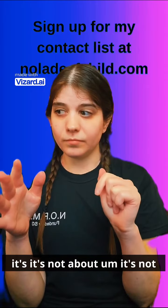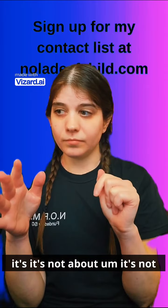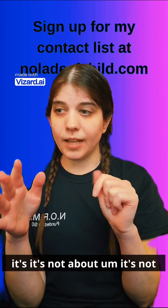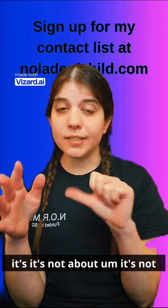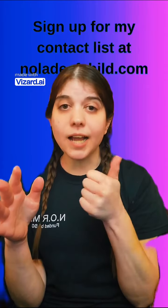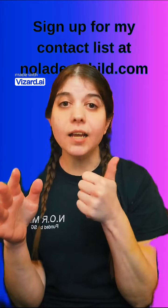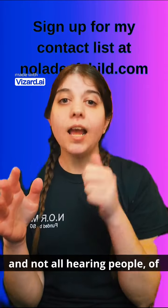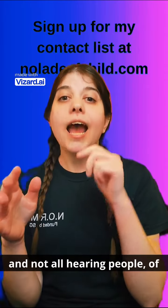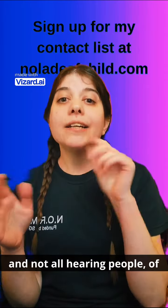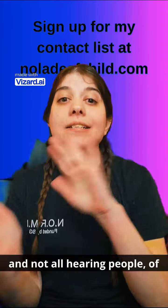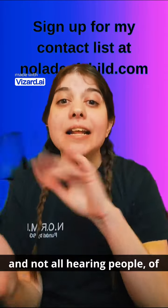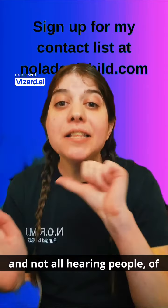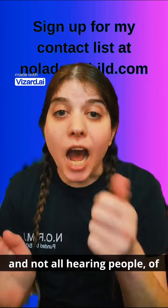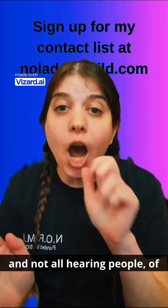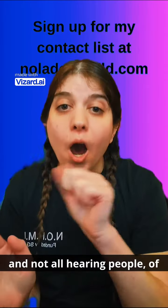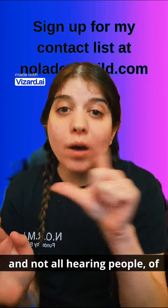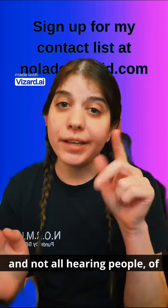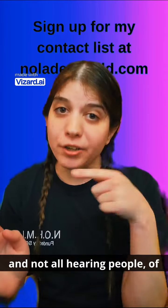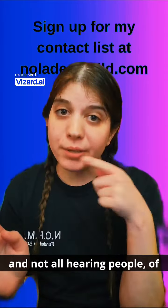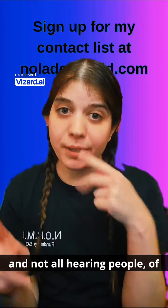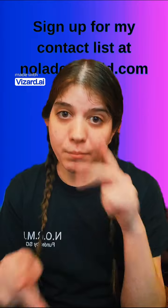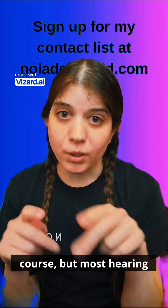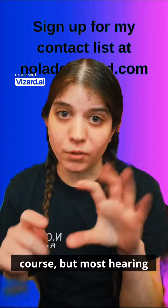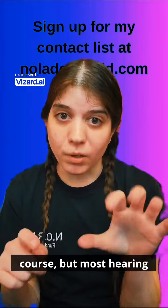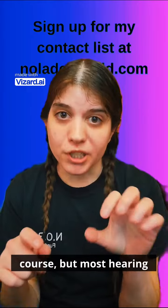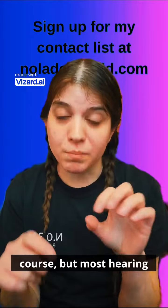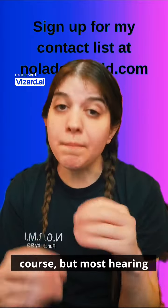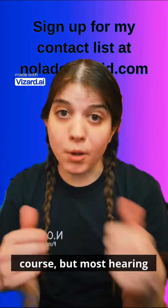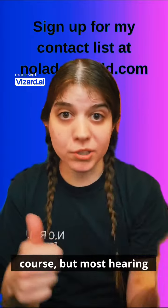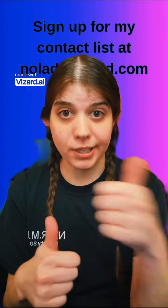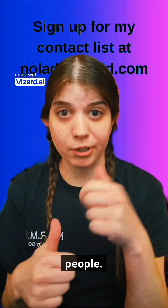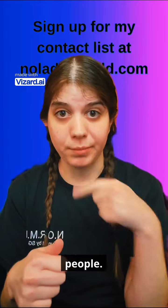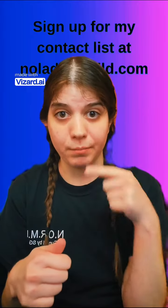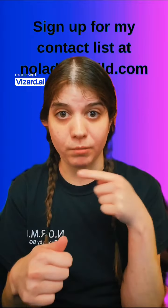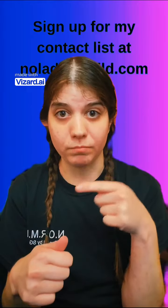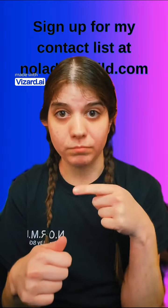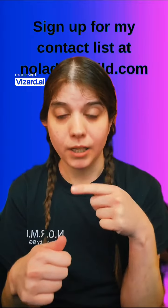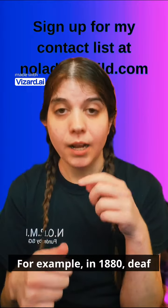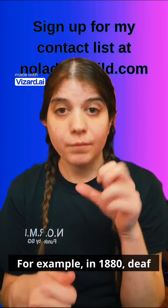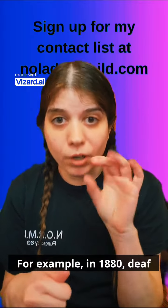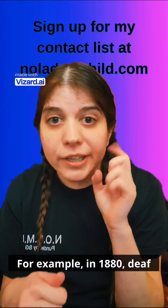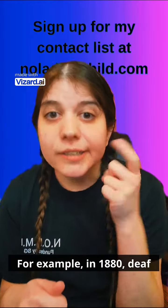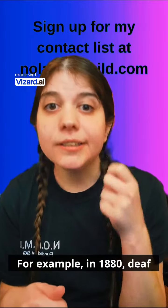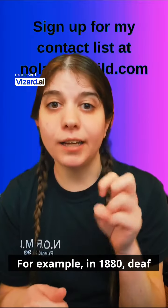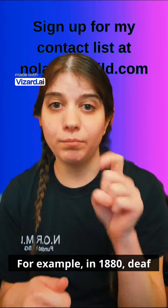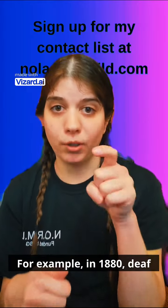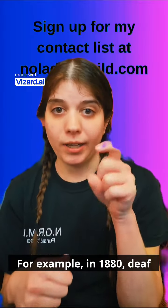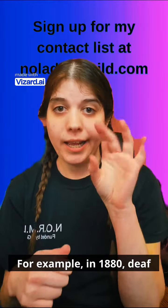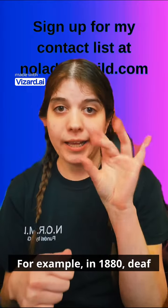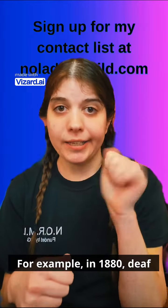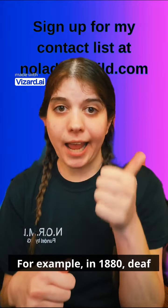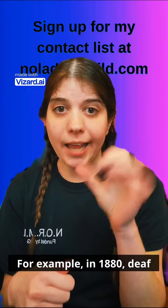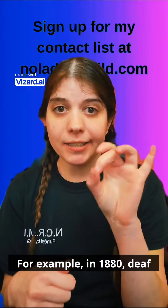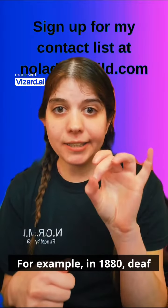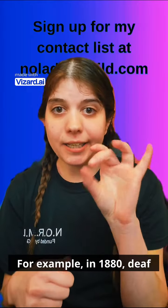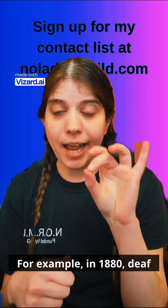it's not, and not all hearing people, of course, but most hearing people. For example, in